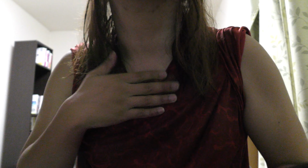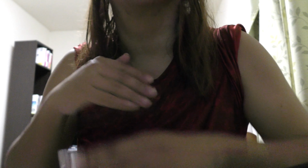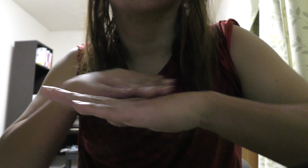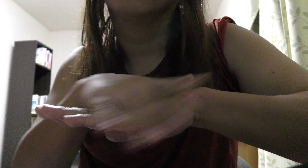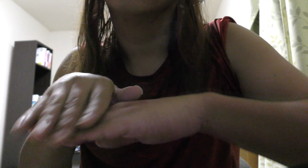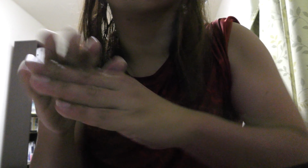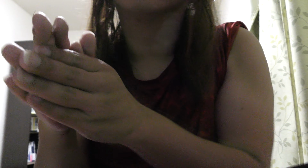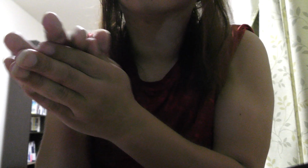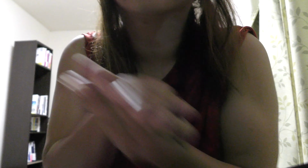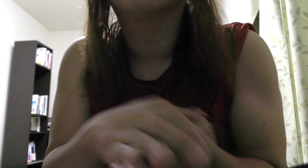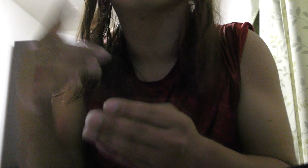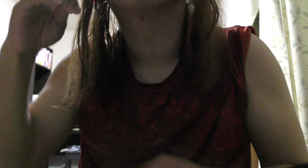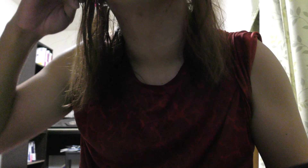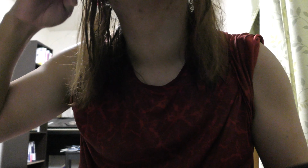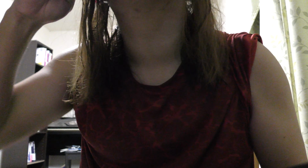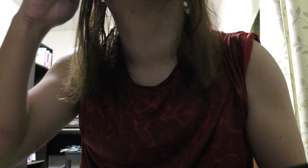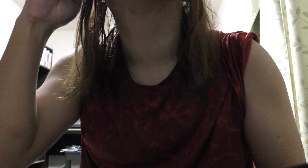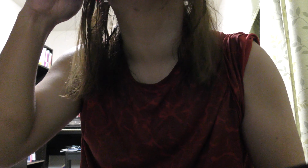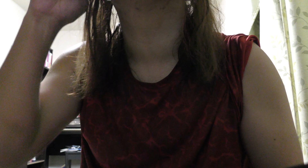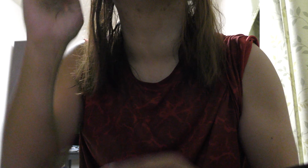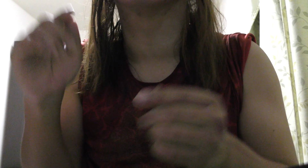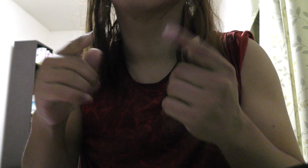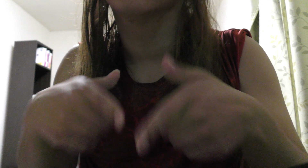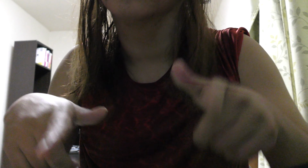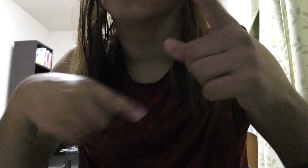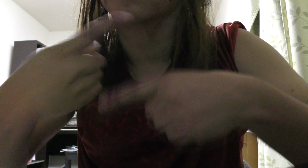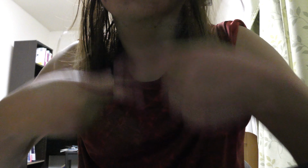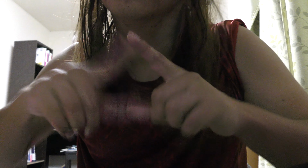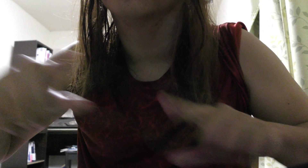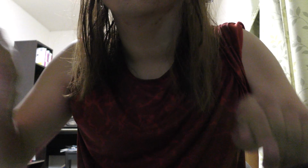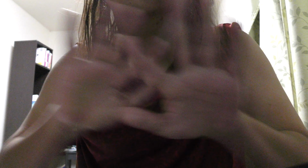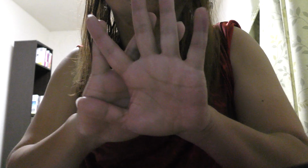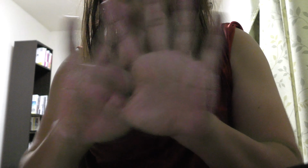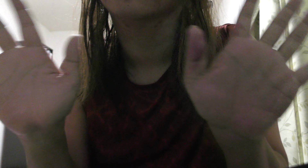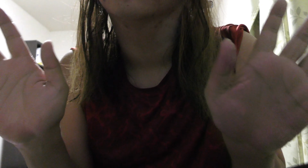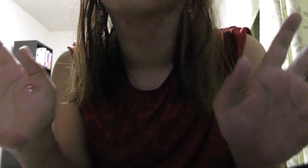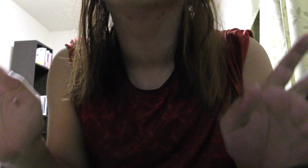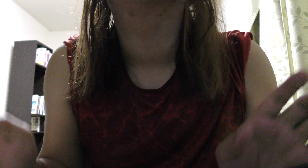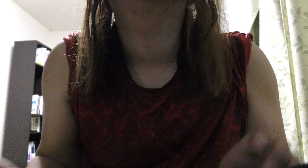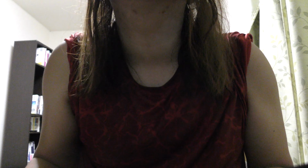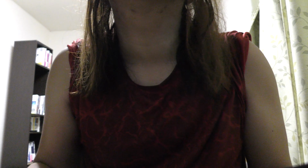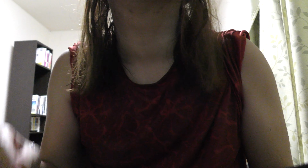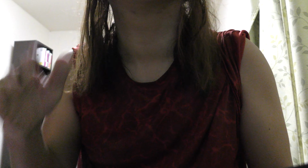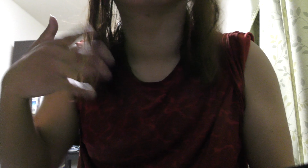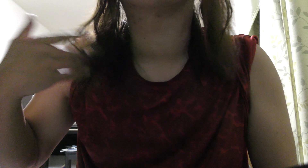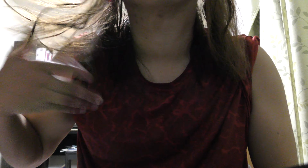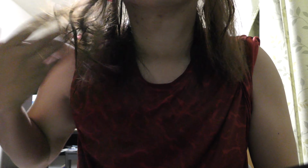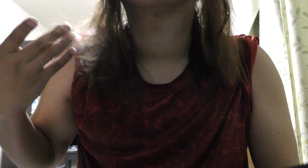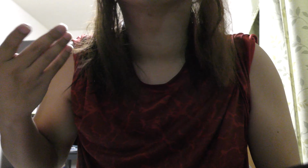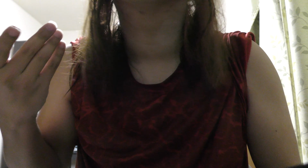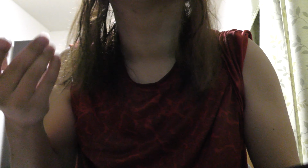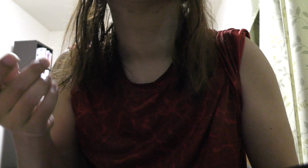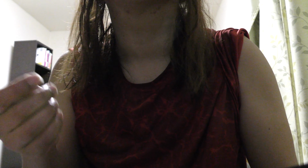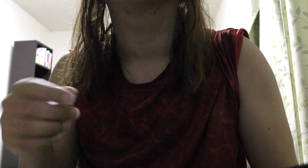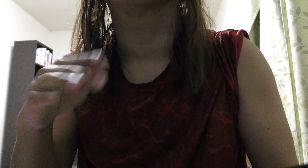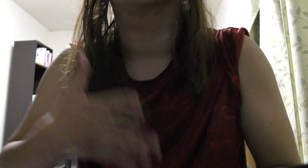my love, if it sets me free, never know, never